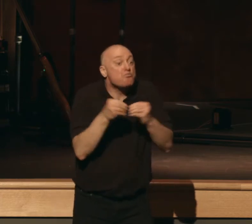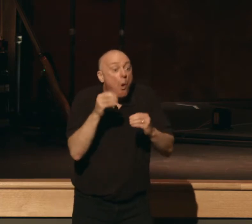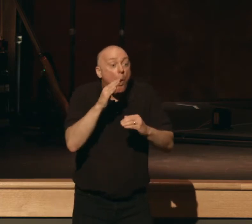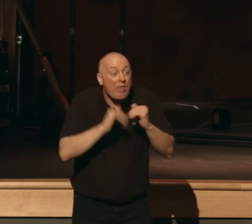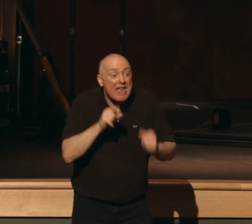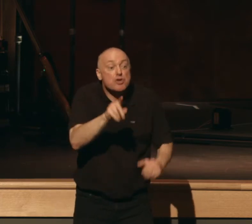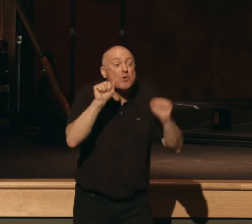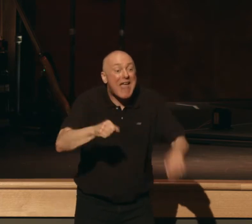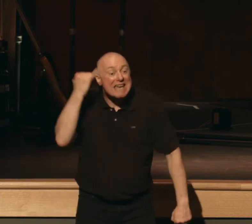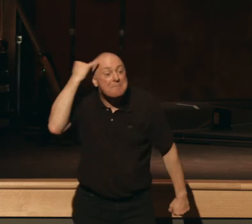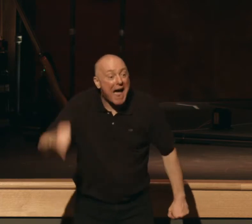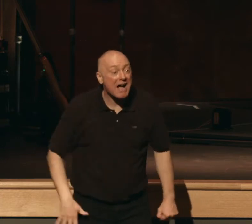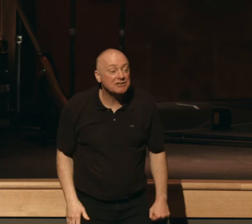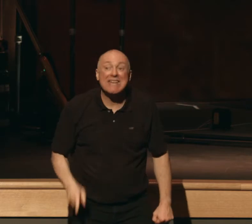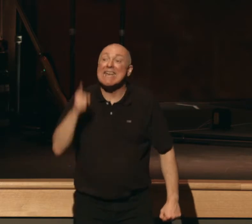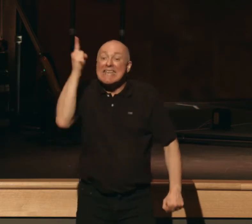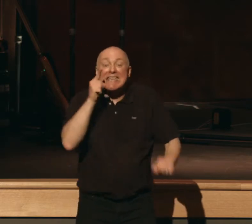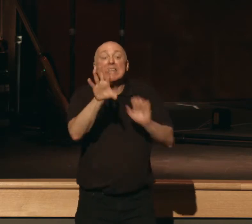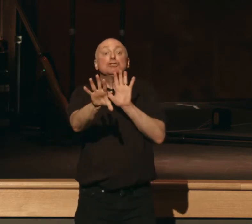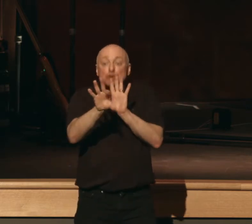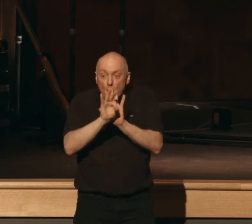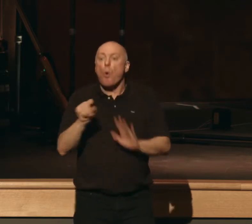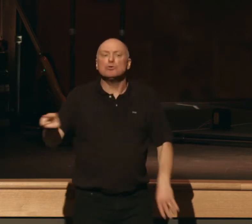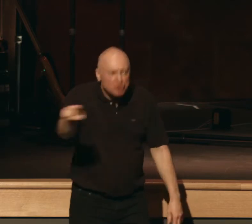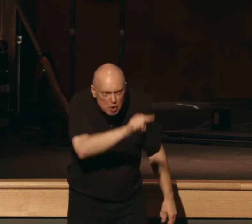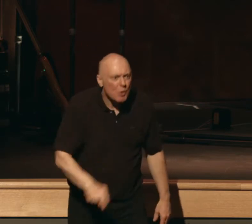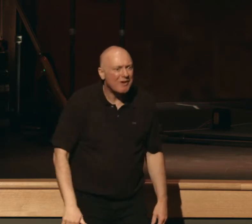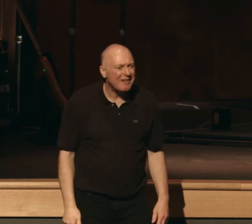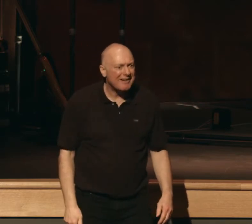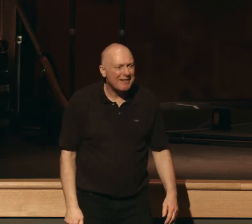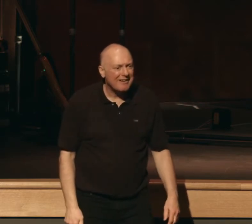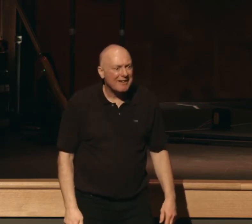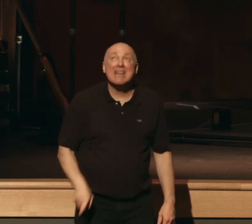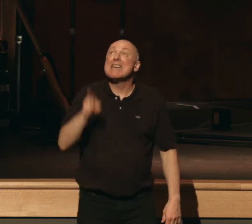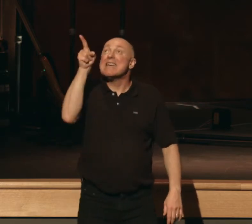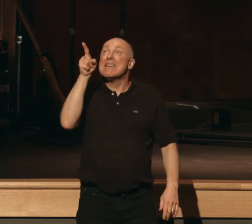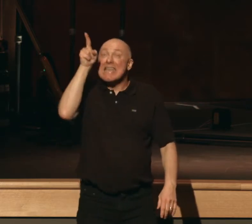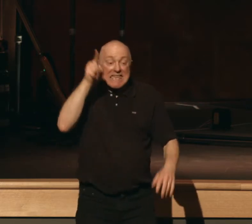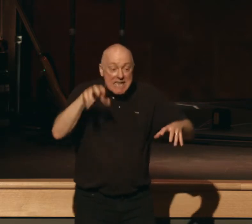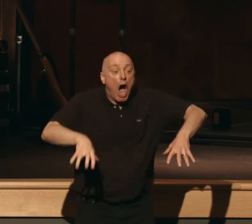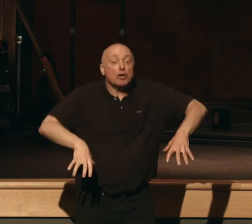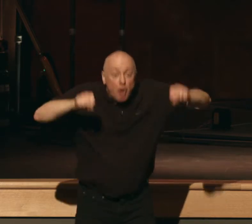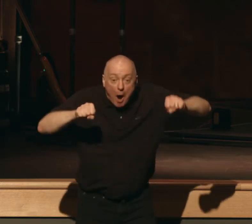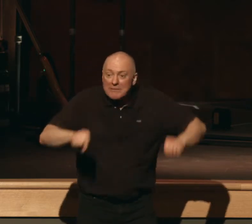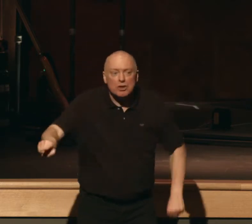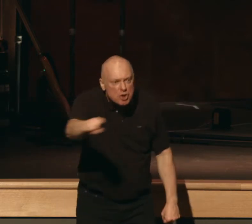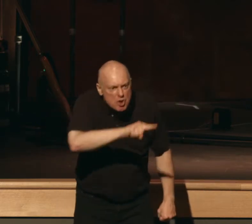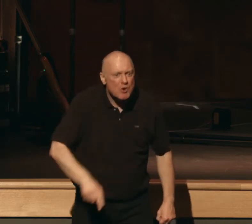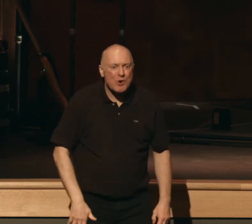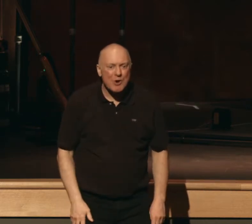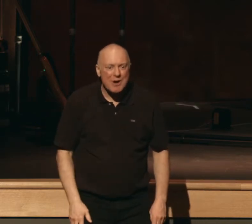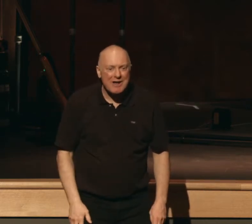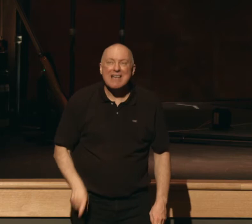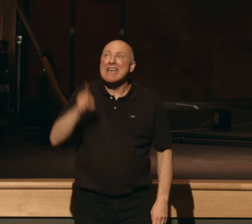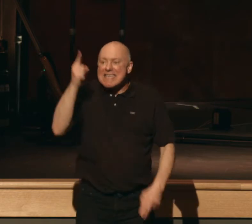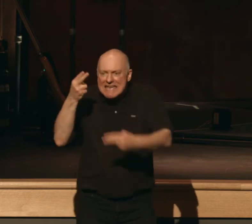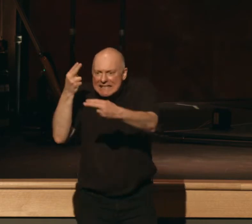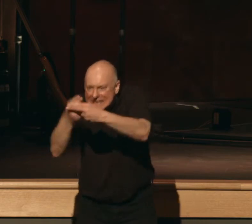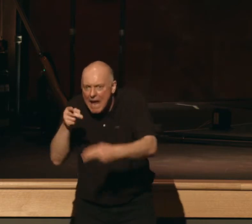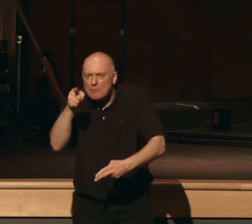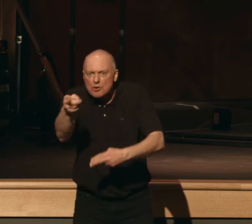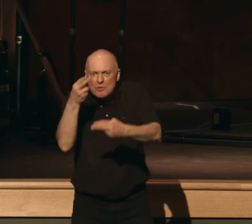could ever imagine. He chose you. And he adopted you. and he